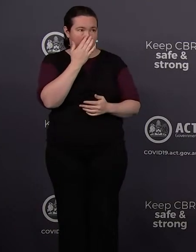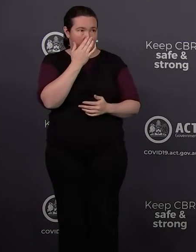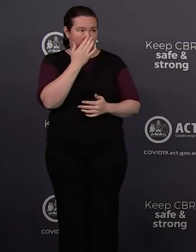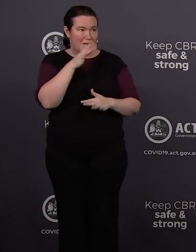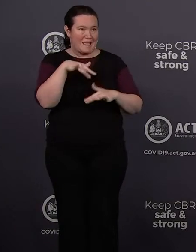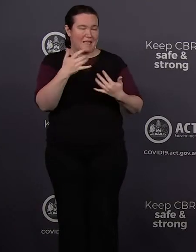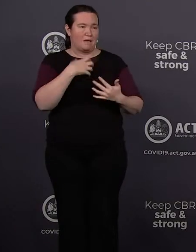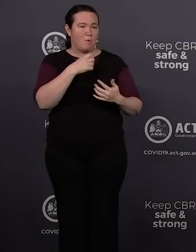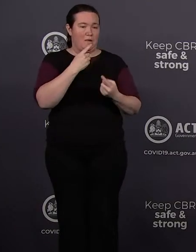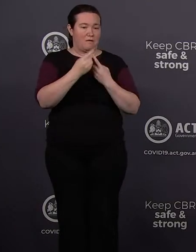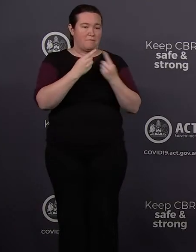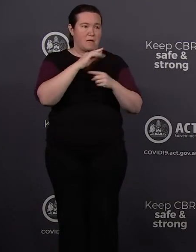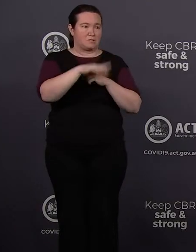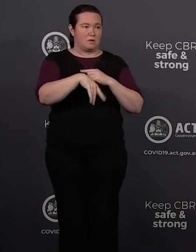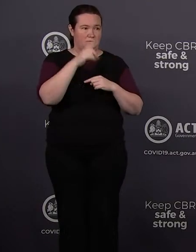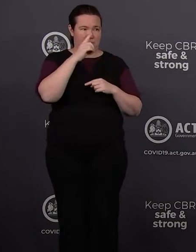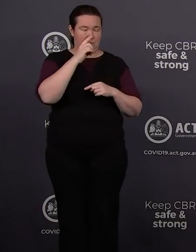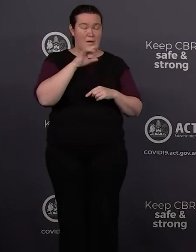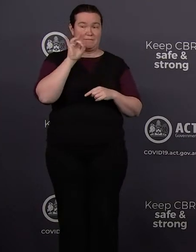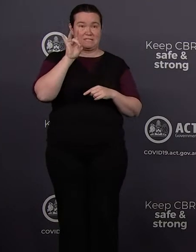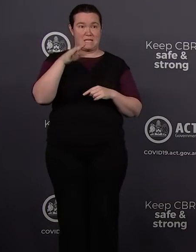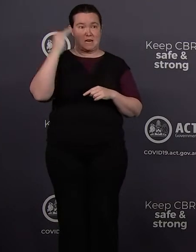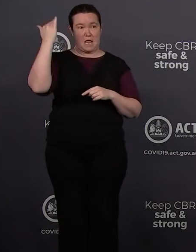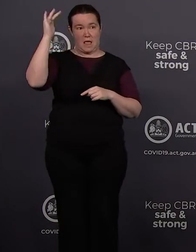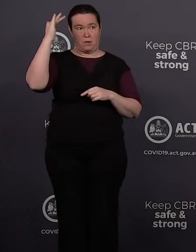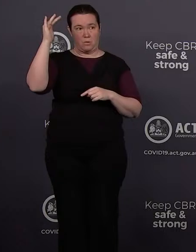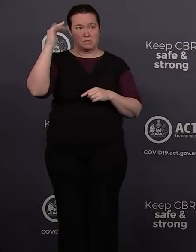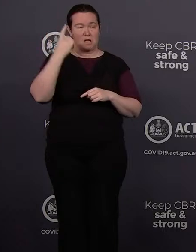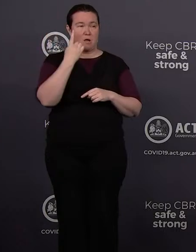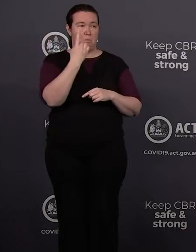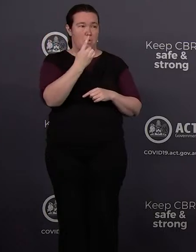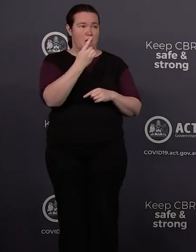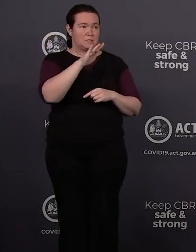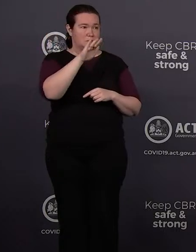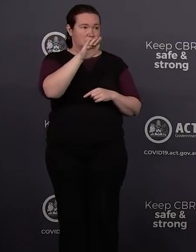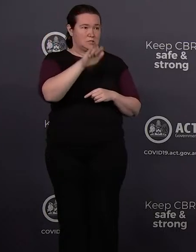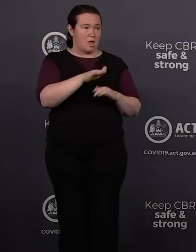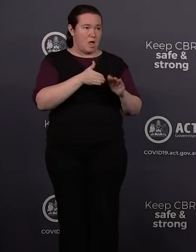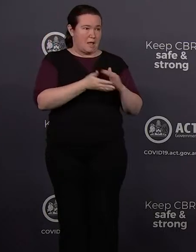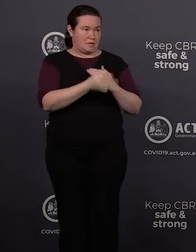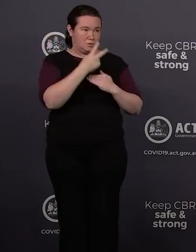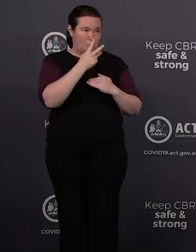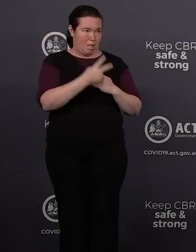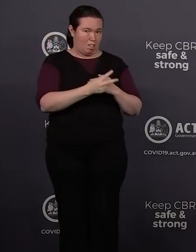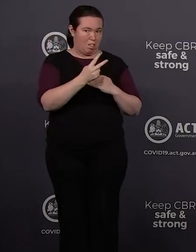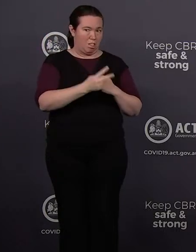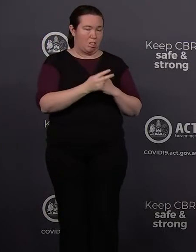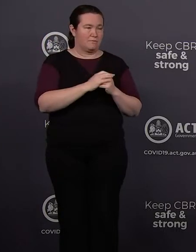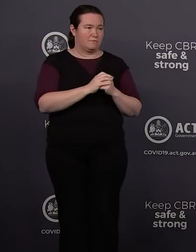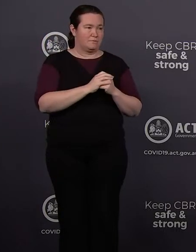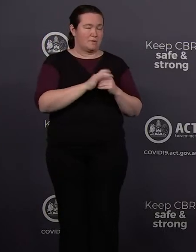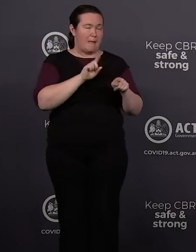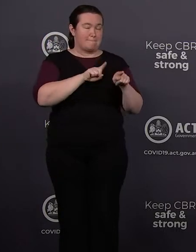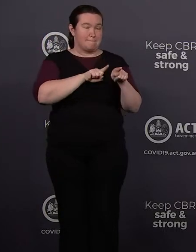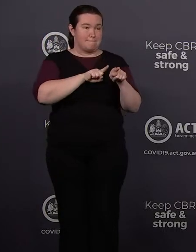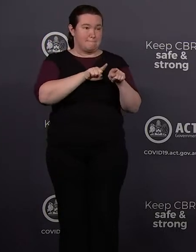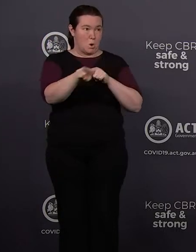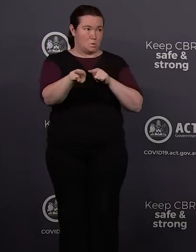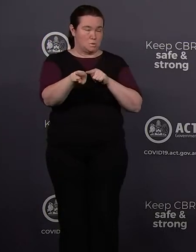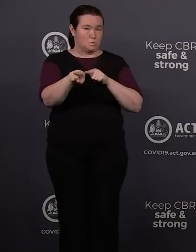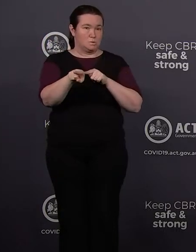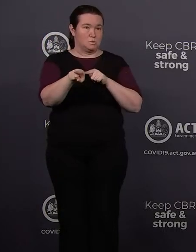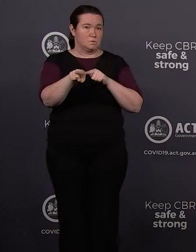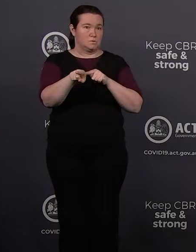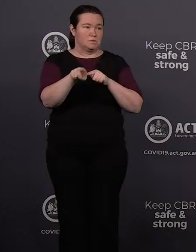11 people? So we have 10 who are adults and 1 who is a child under 12 years of age, and the vast majority are